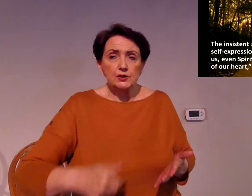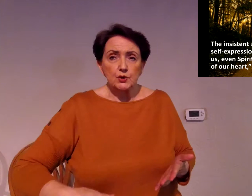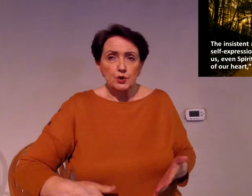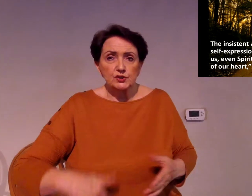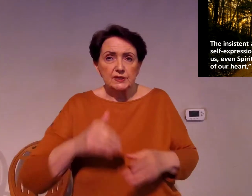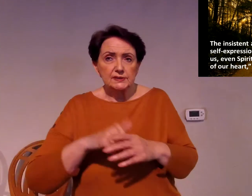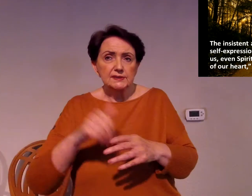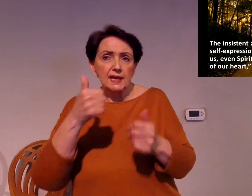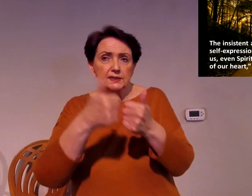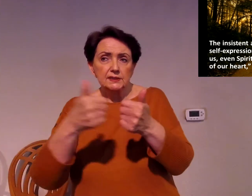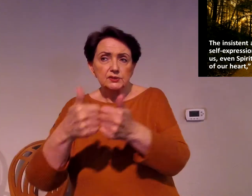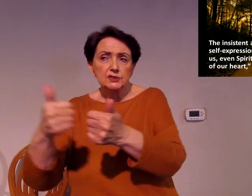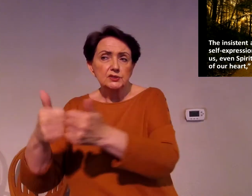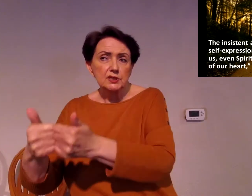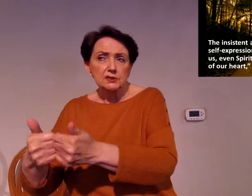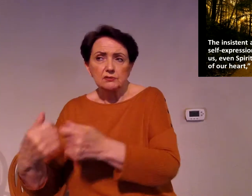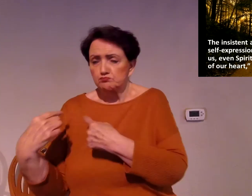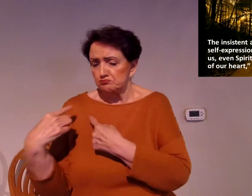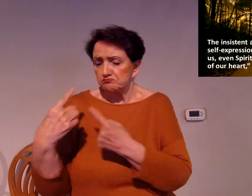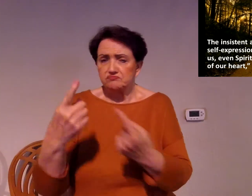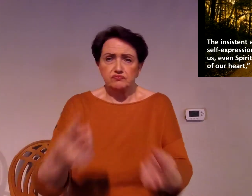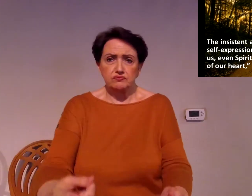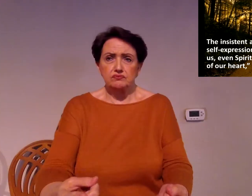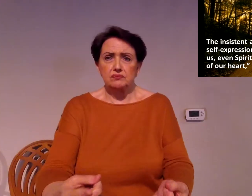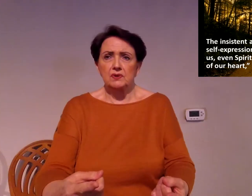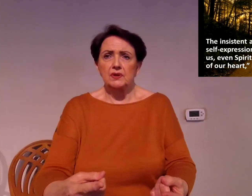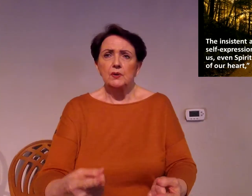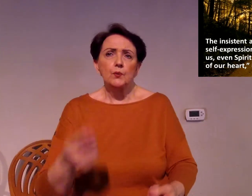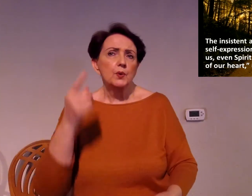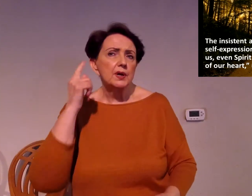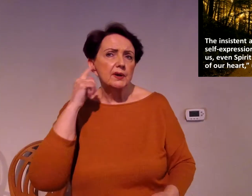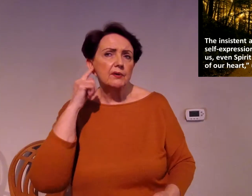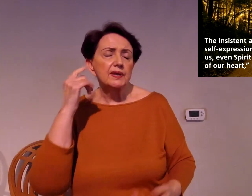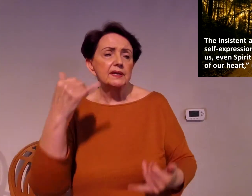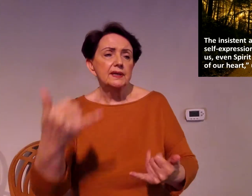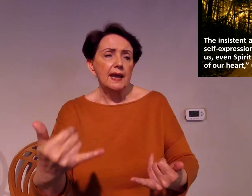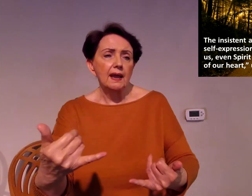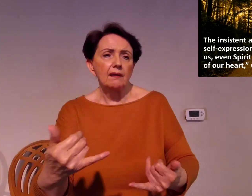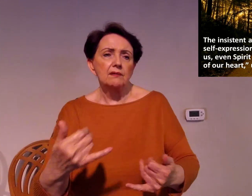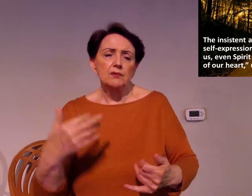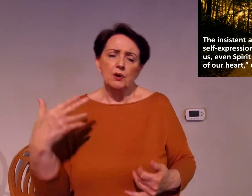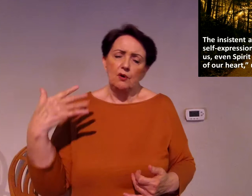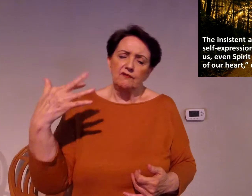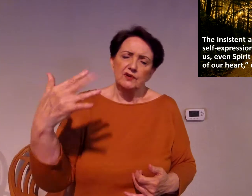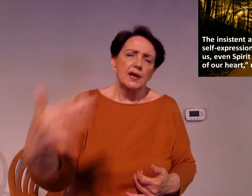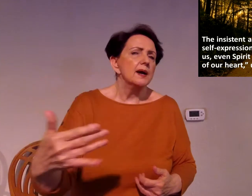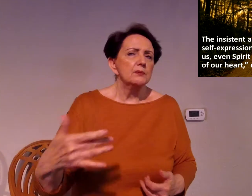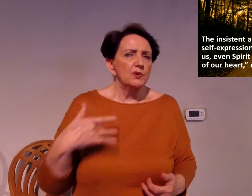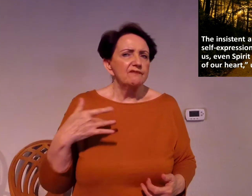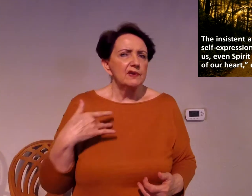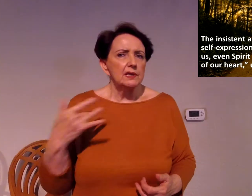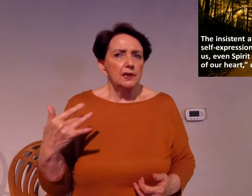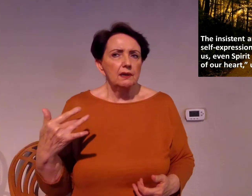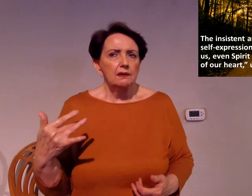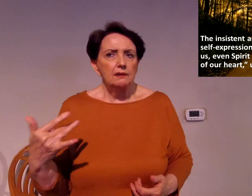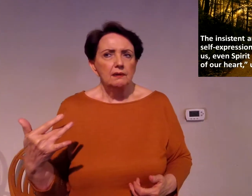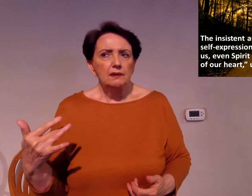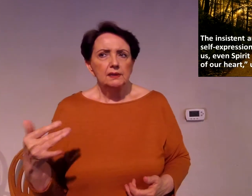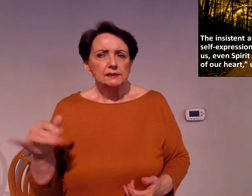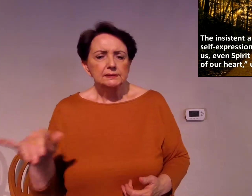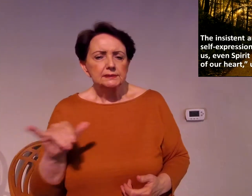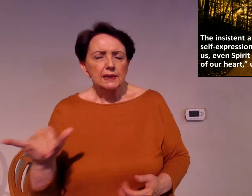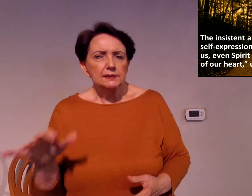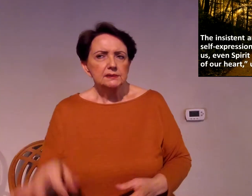is there. It's been there all along. We're just hearing it. And over time, we keep feeling it. And it's like